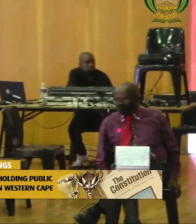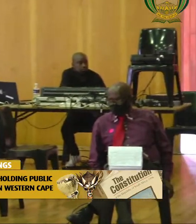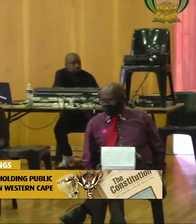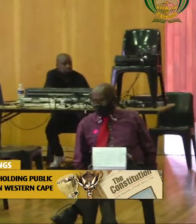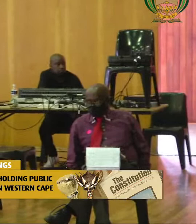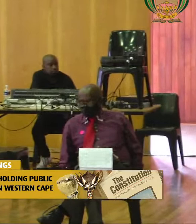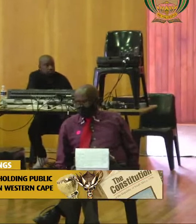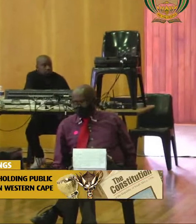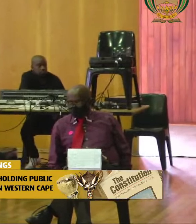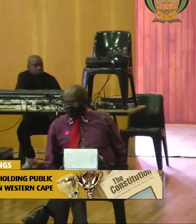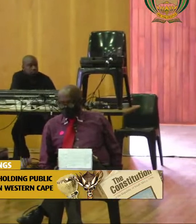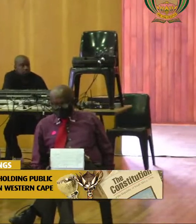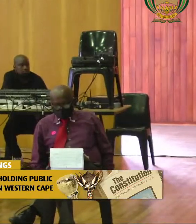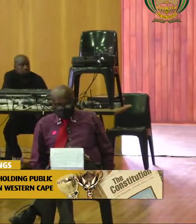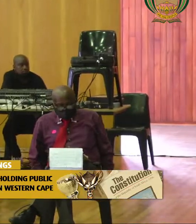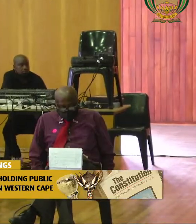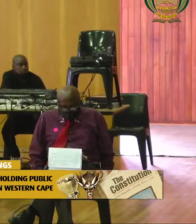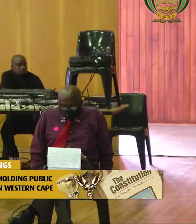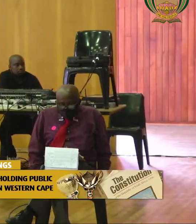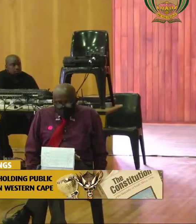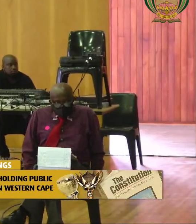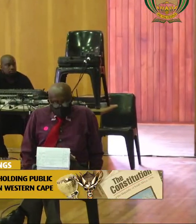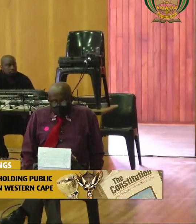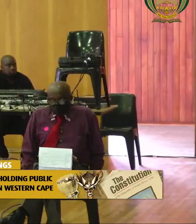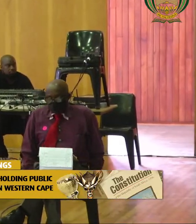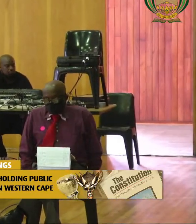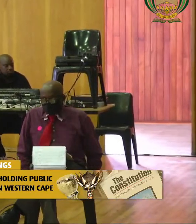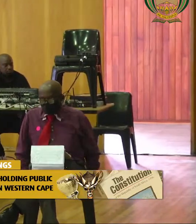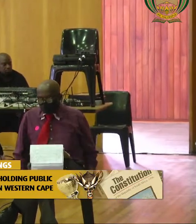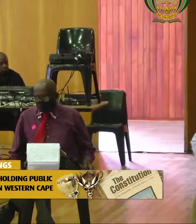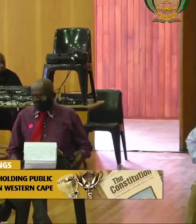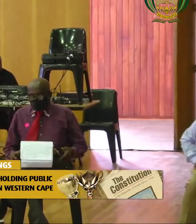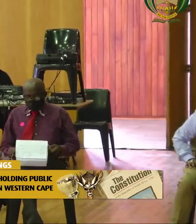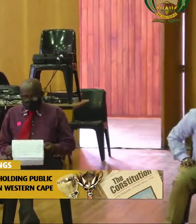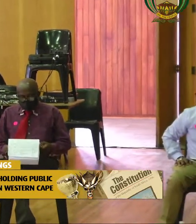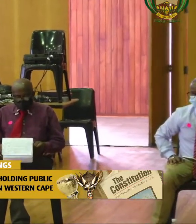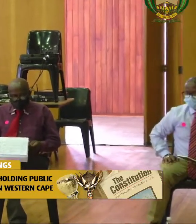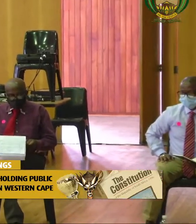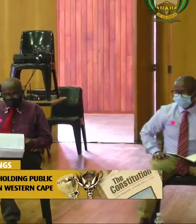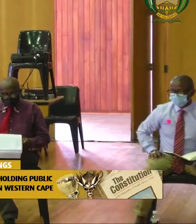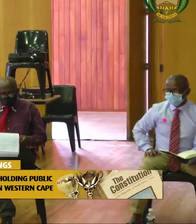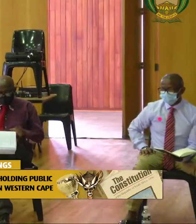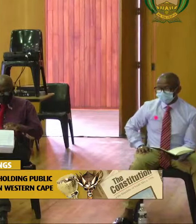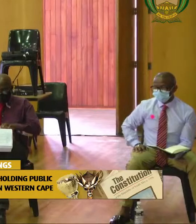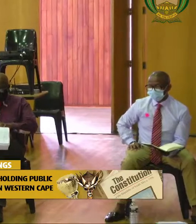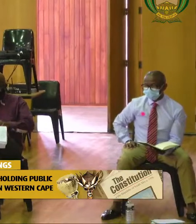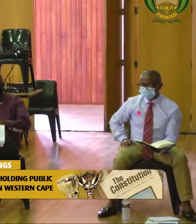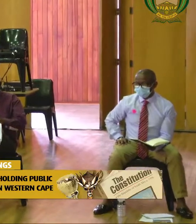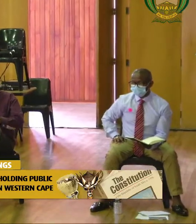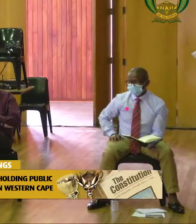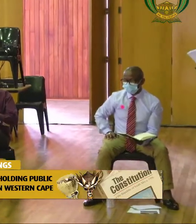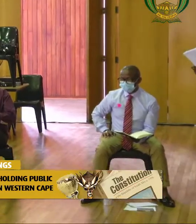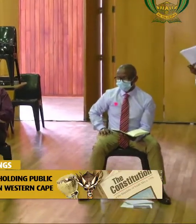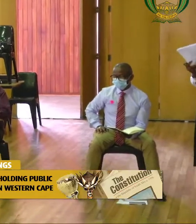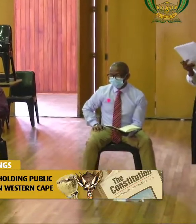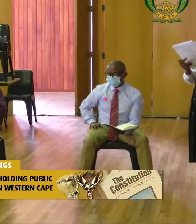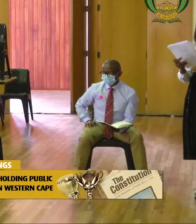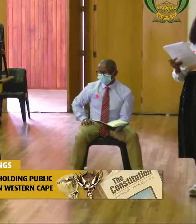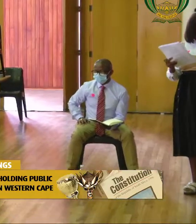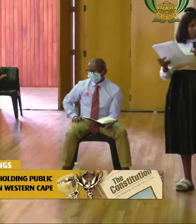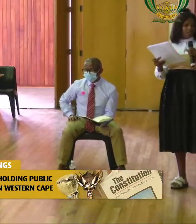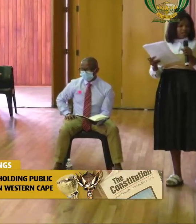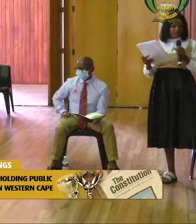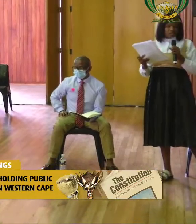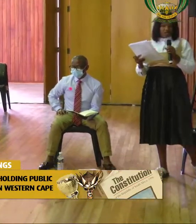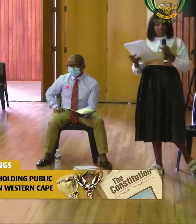behind by the tail, basically. And service delivery, as he's mentioned, but he also mentioned it in Afrikaans again, is